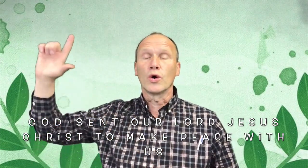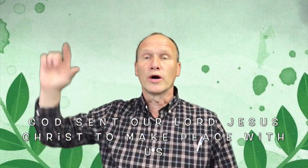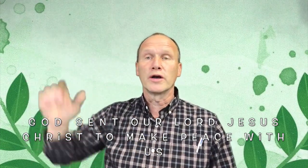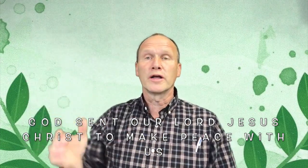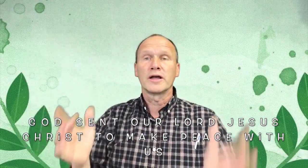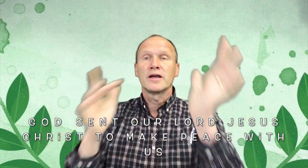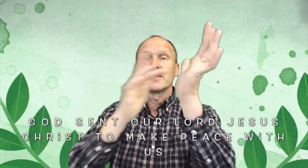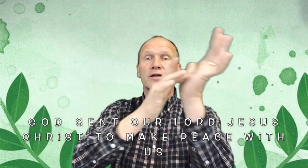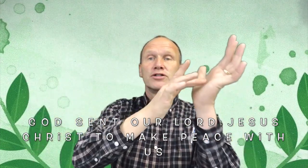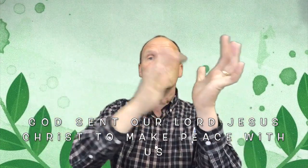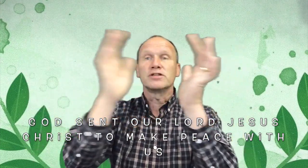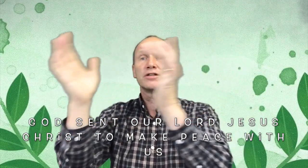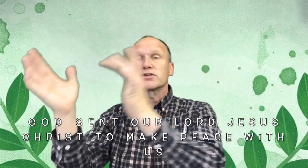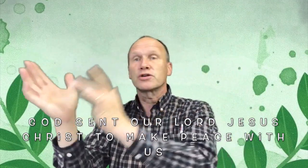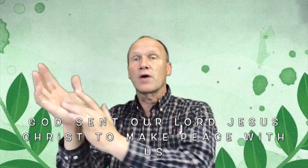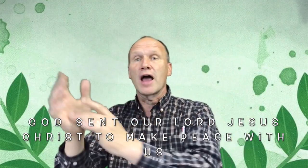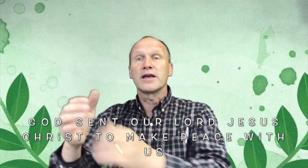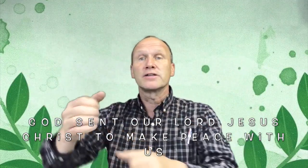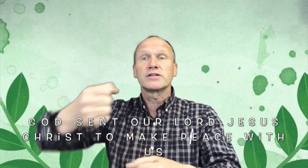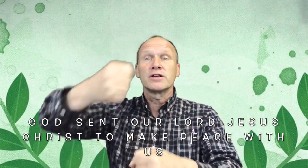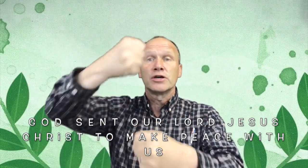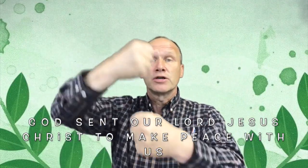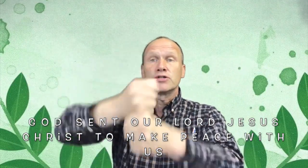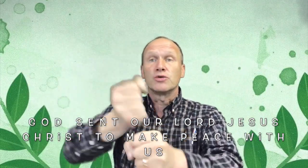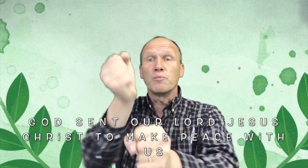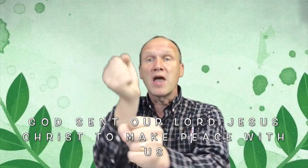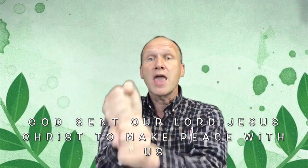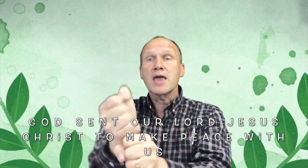Lord Jesus Christ to make